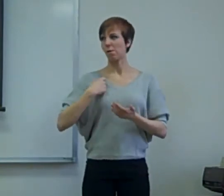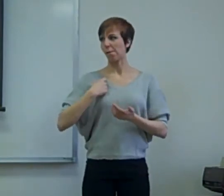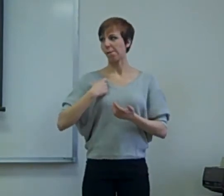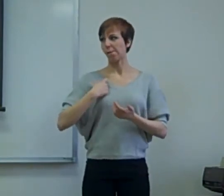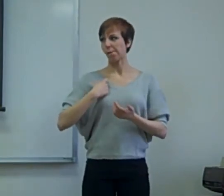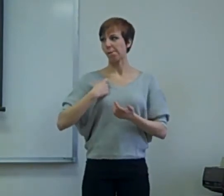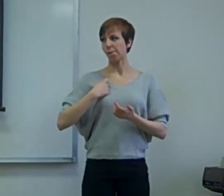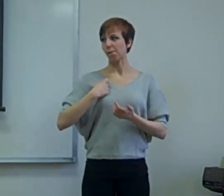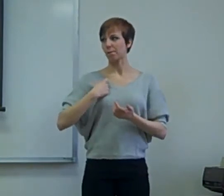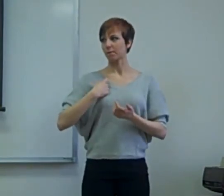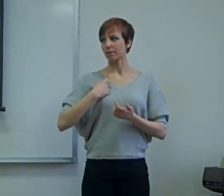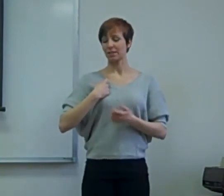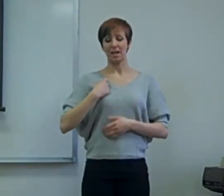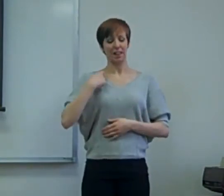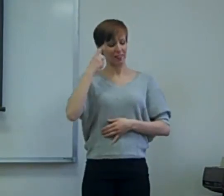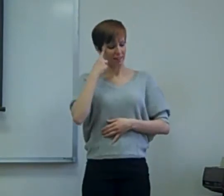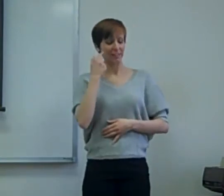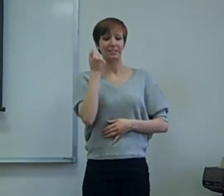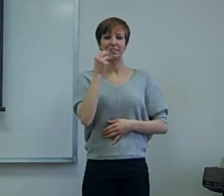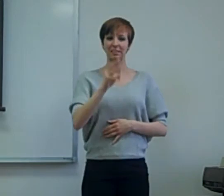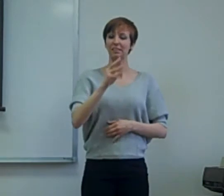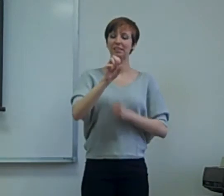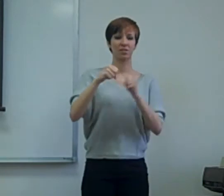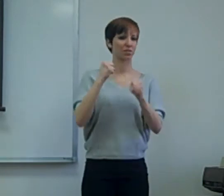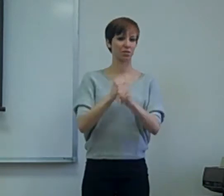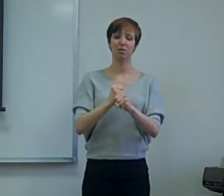1996, it'll be 16 years. There's not a day goes by.